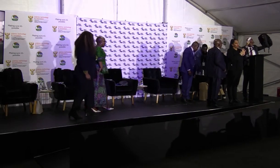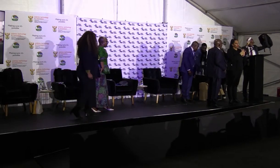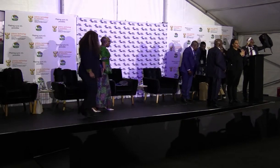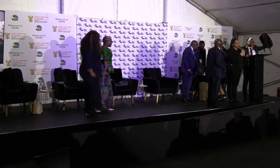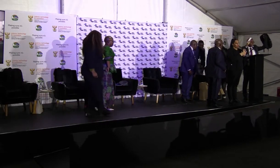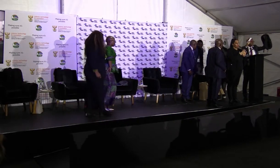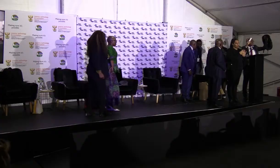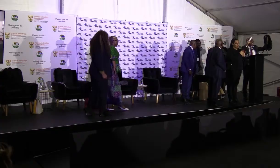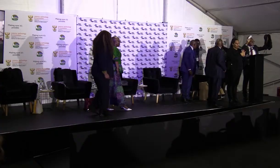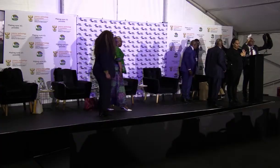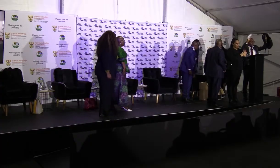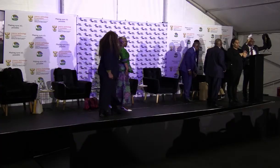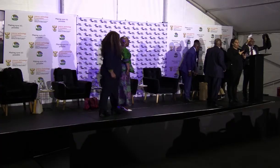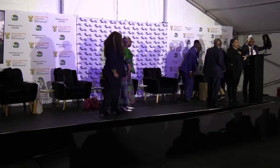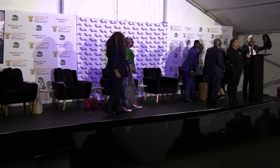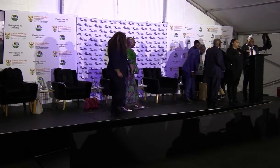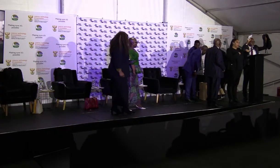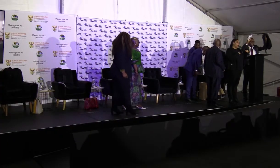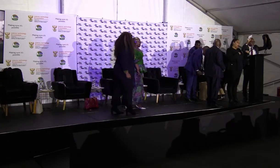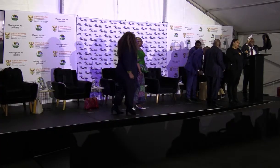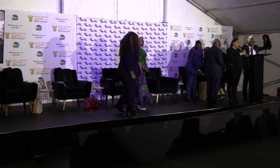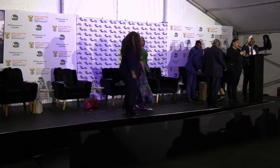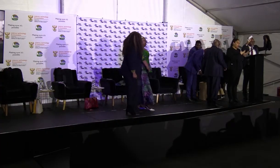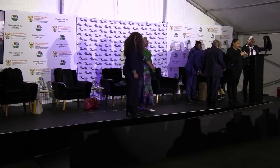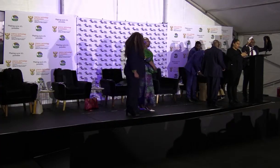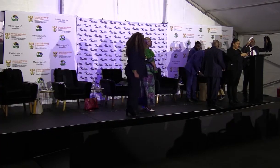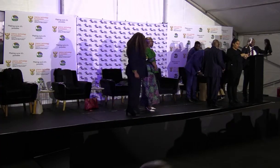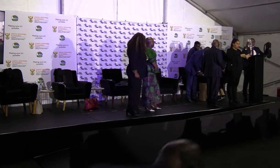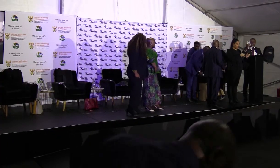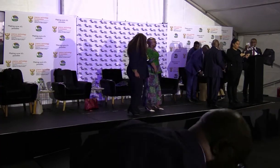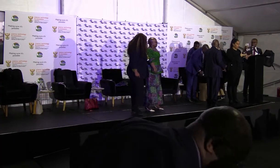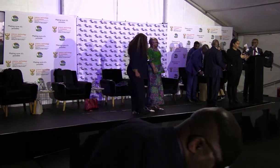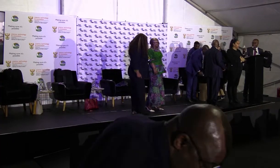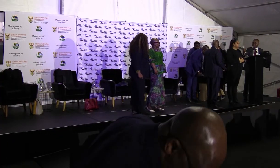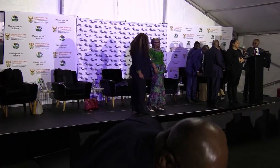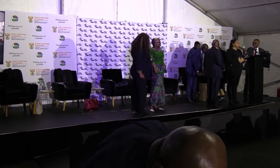And a bag for record purpose, right?